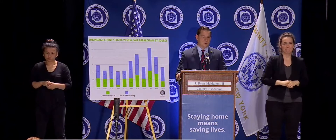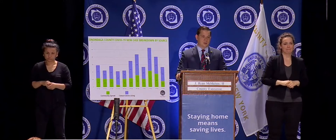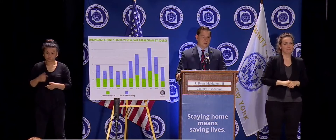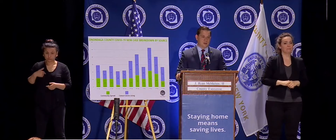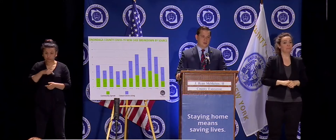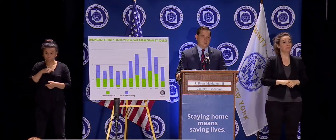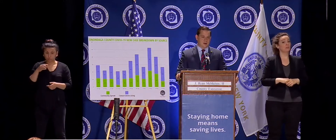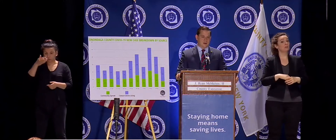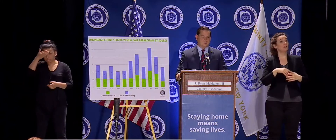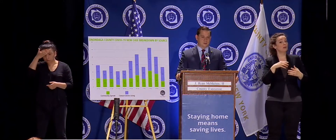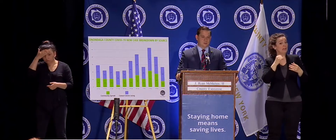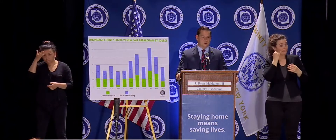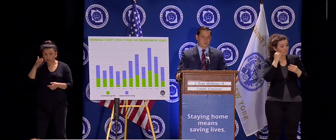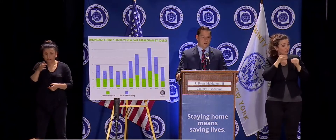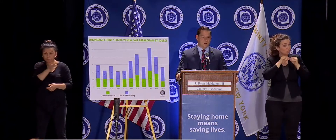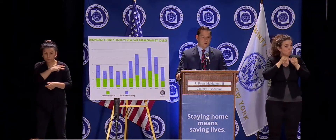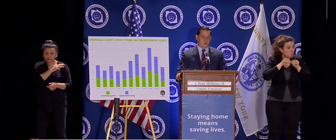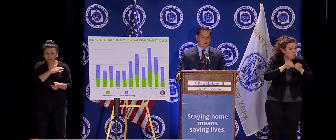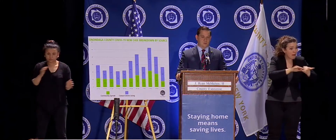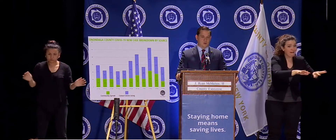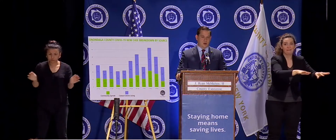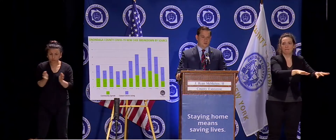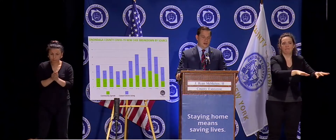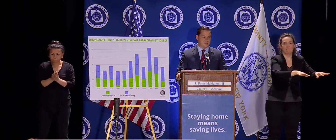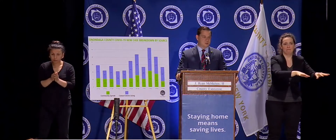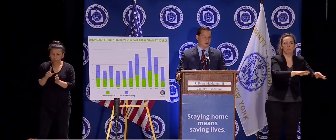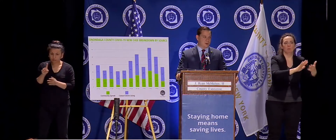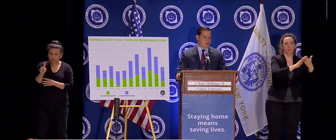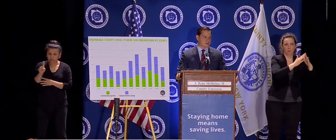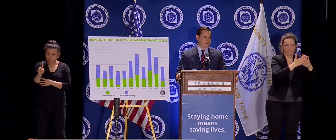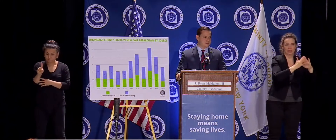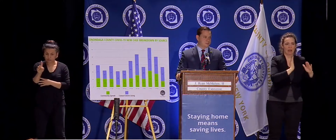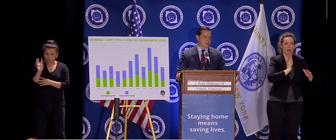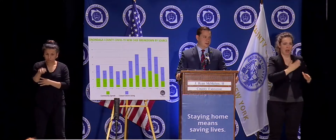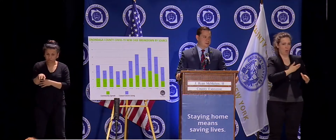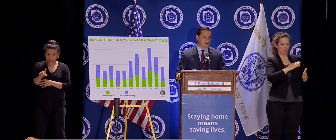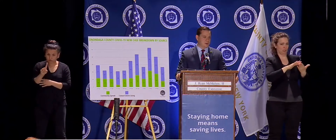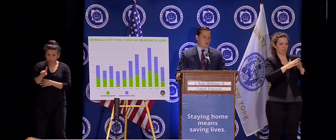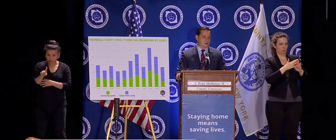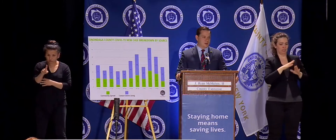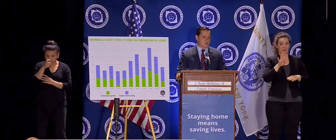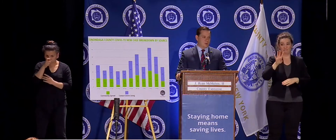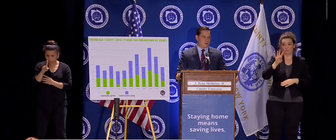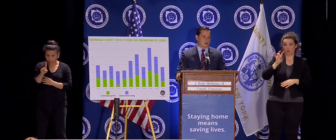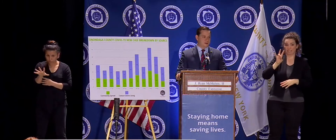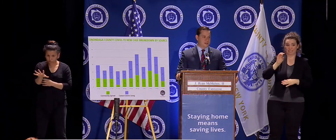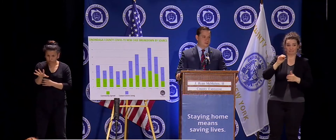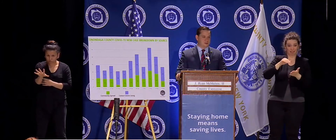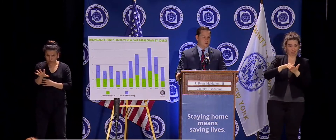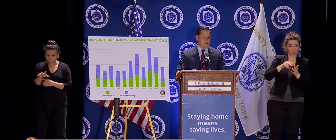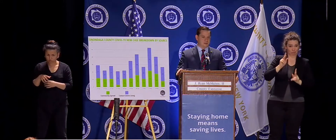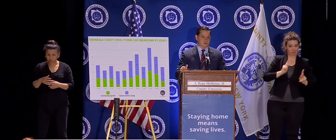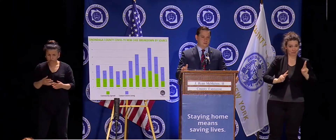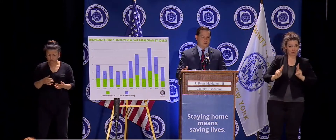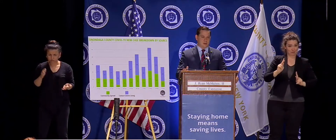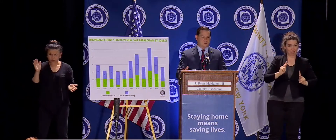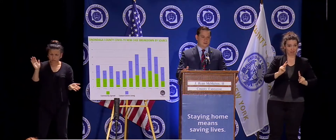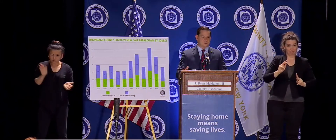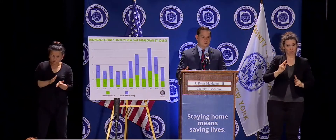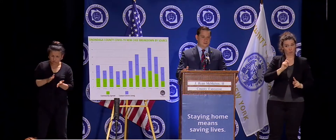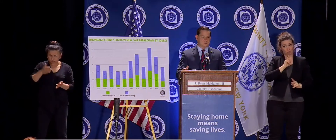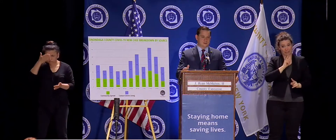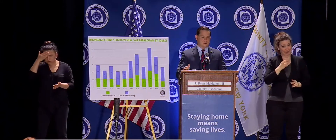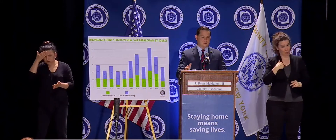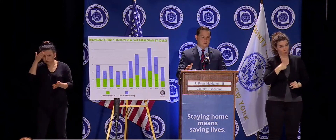our community, with a community our size, we're the best. And so we're holding ourselves to be the